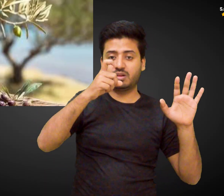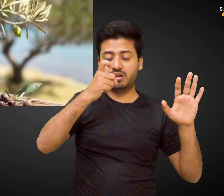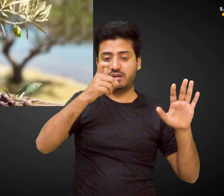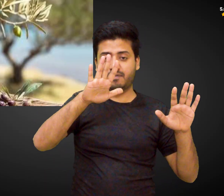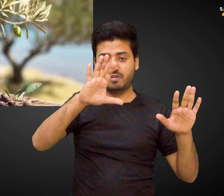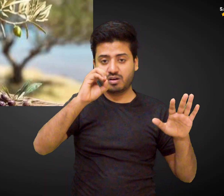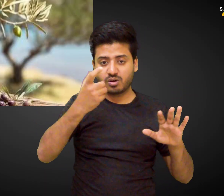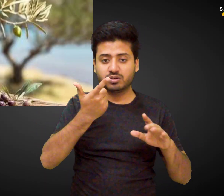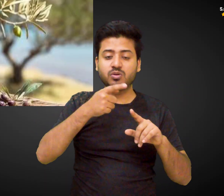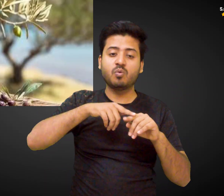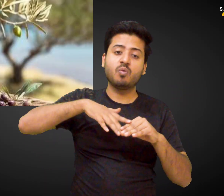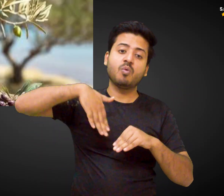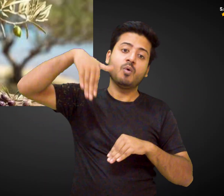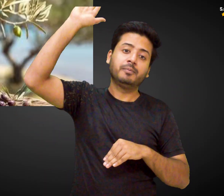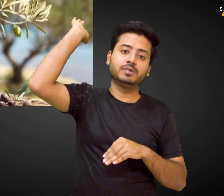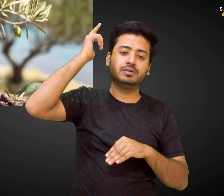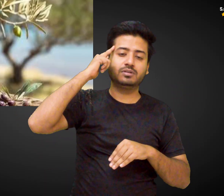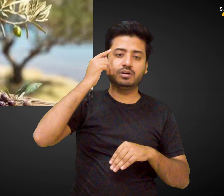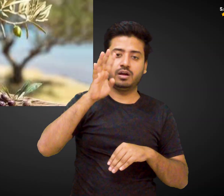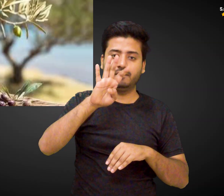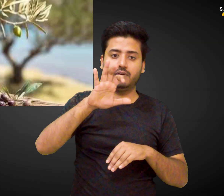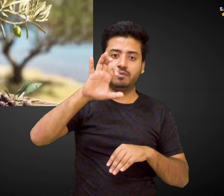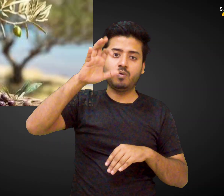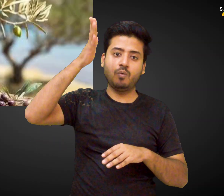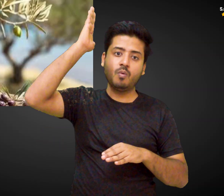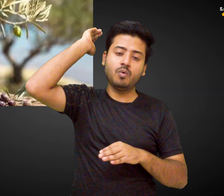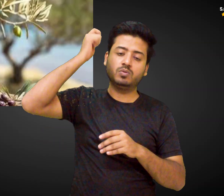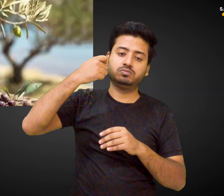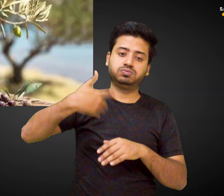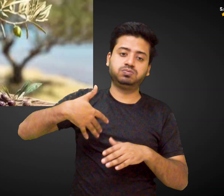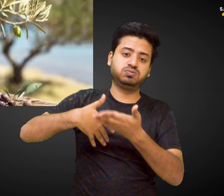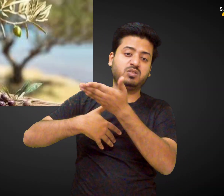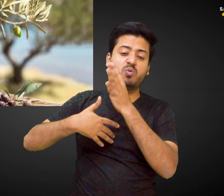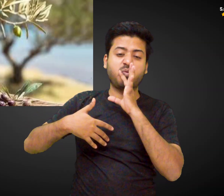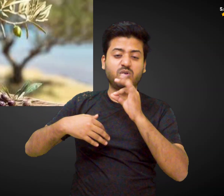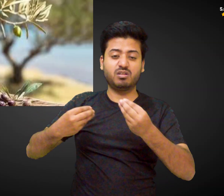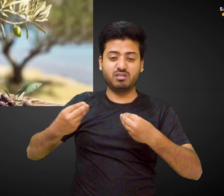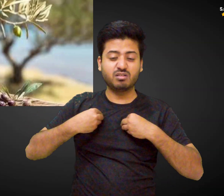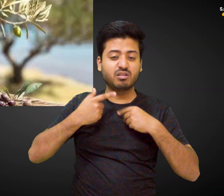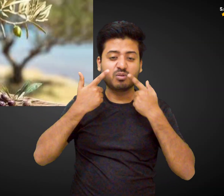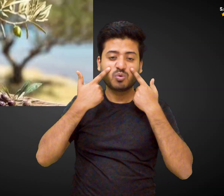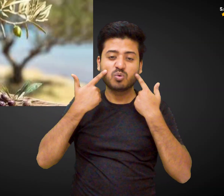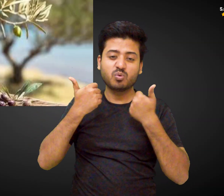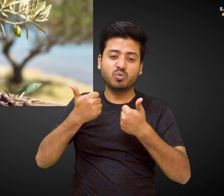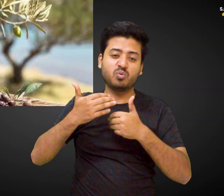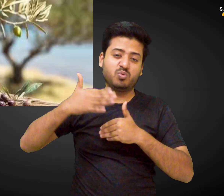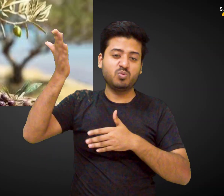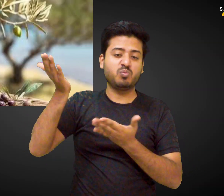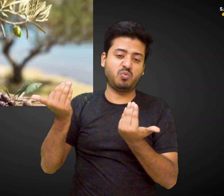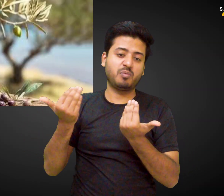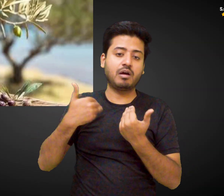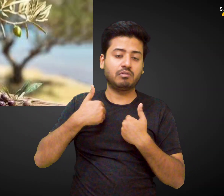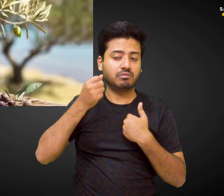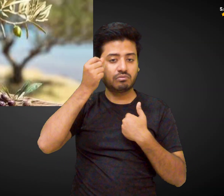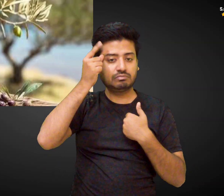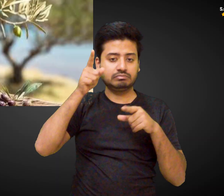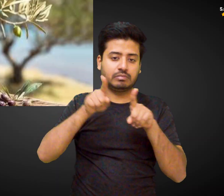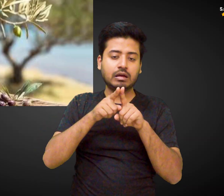with omega-3s can be associated with health problems, but it may also reduce the risk of heart disease when consumed in moderation.